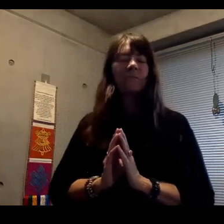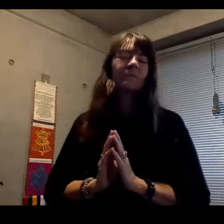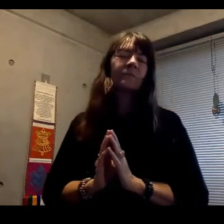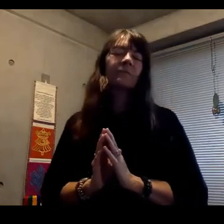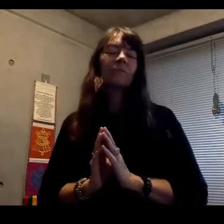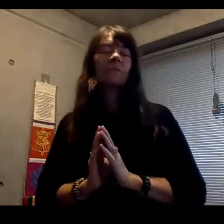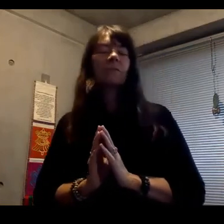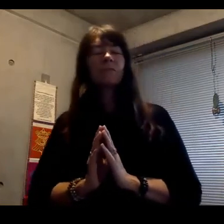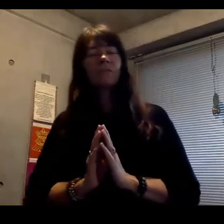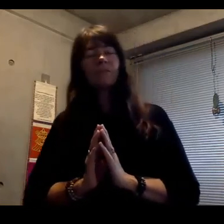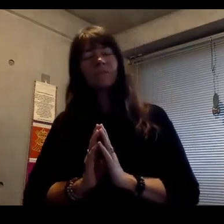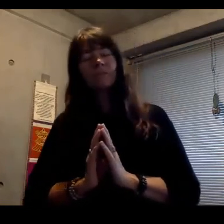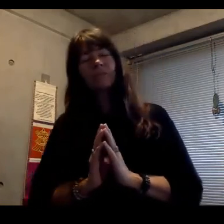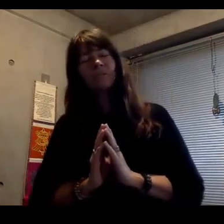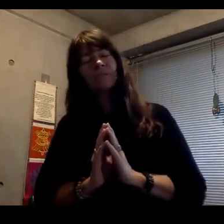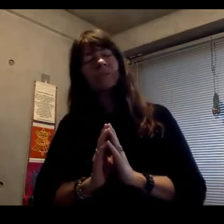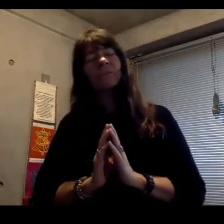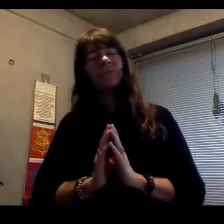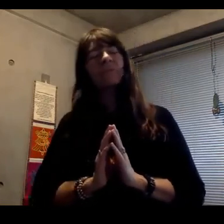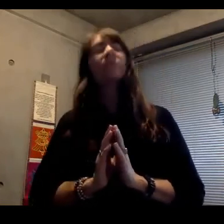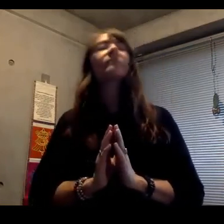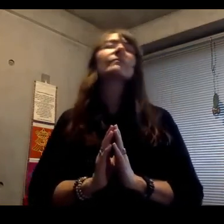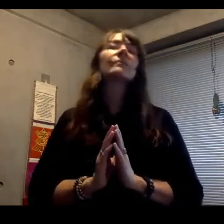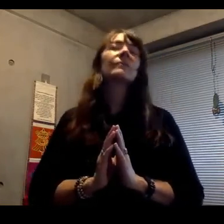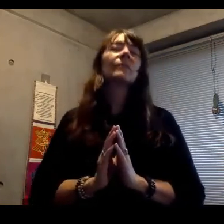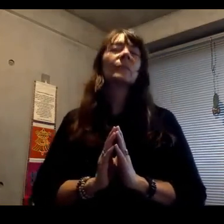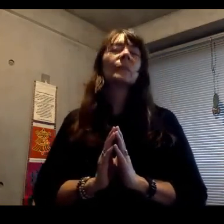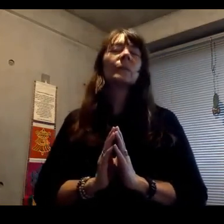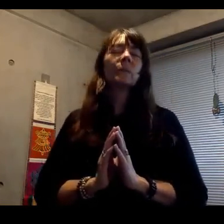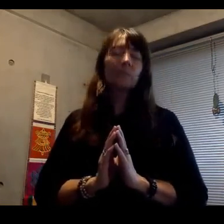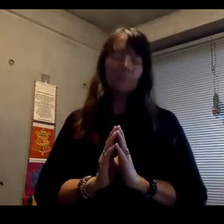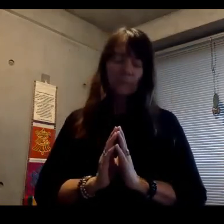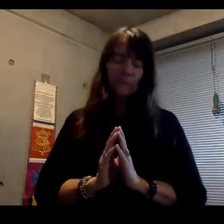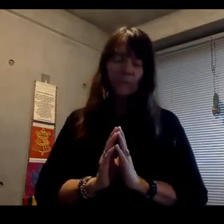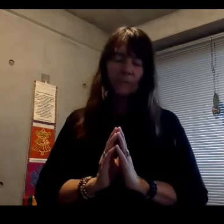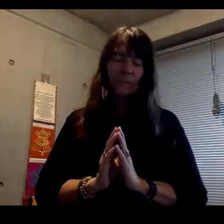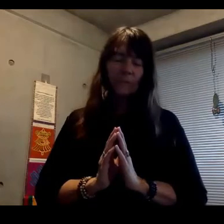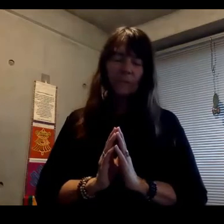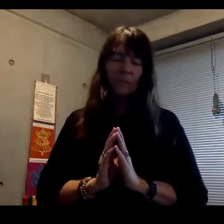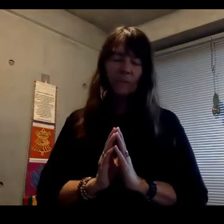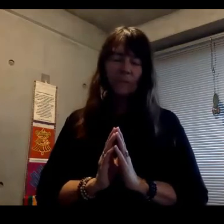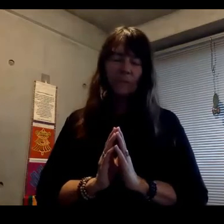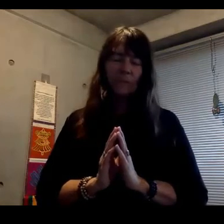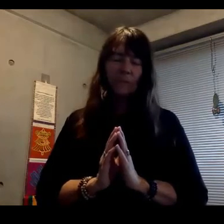I'm going to rely on intuition maybe a little more, but okay.